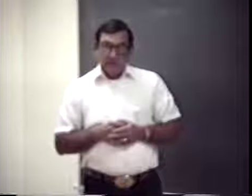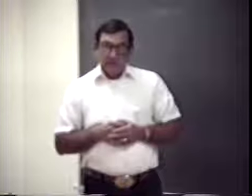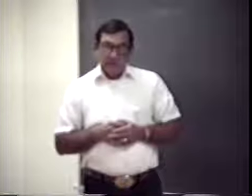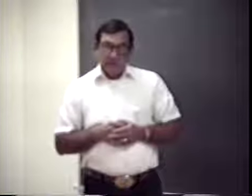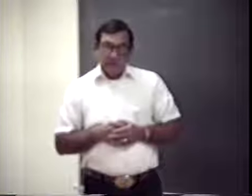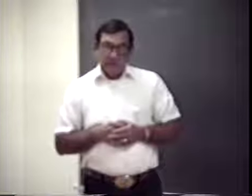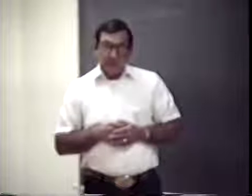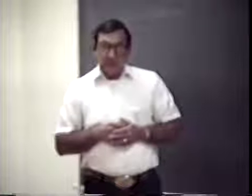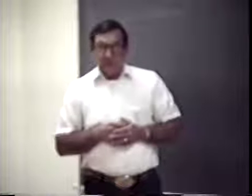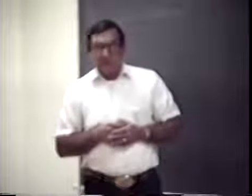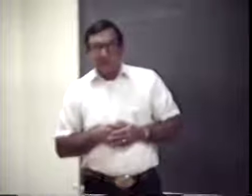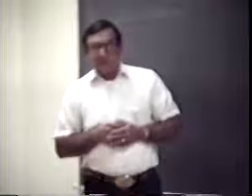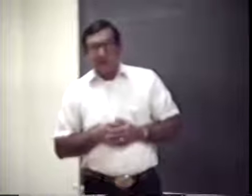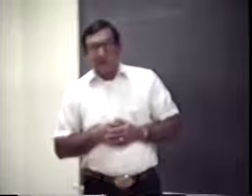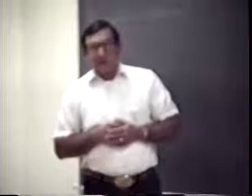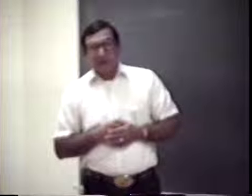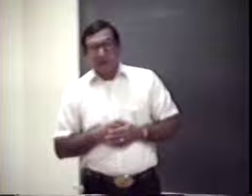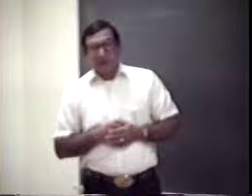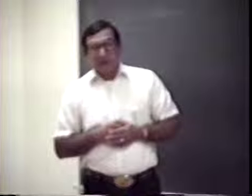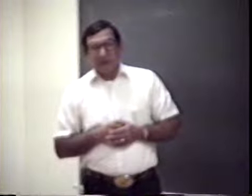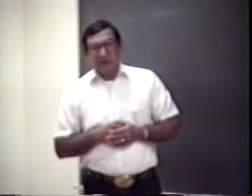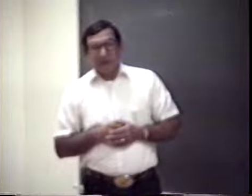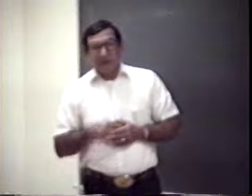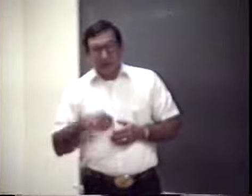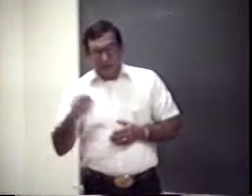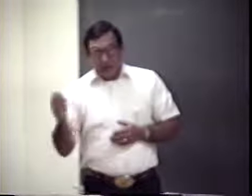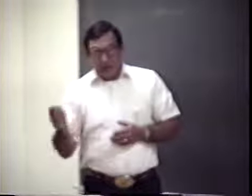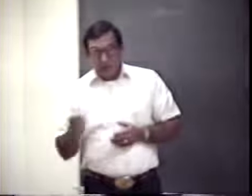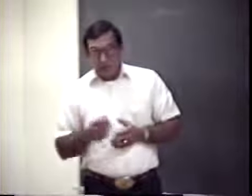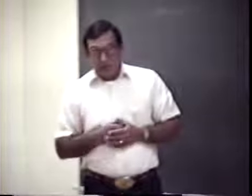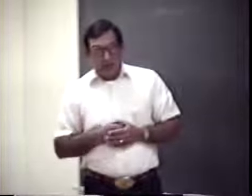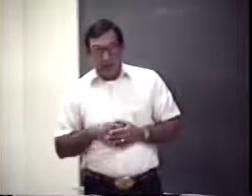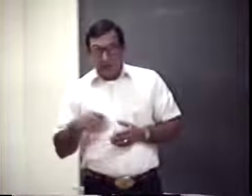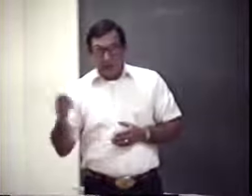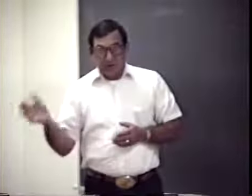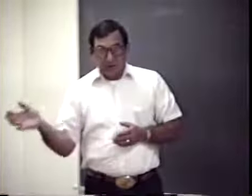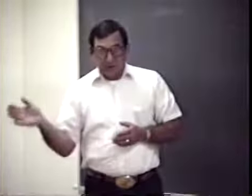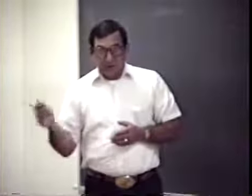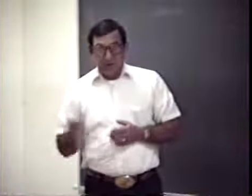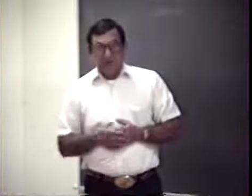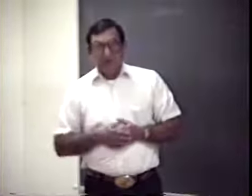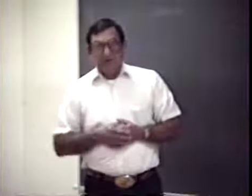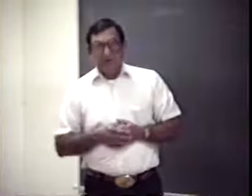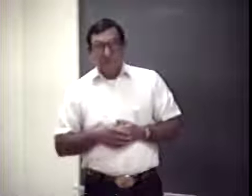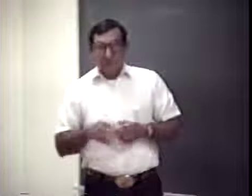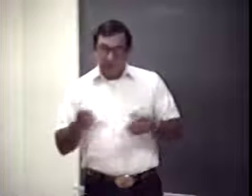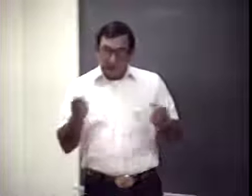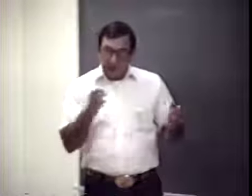Because we don't know it, we couldn't pass it on to our children. Our grandparents may know it, but they're gone. They never taught